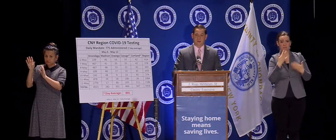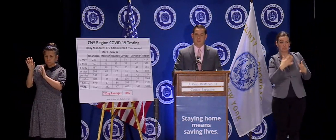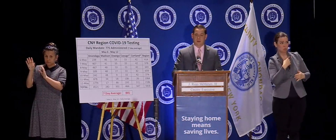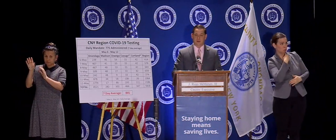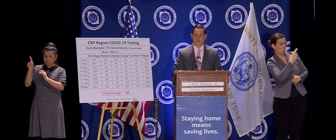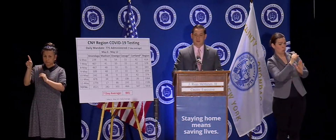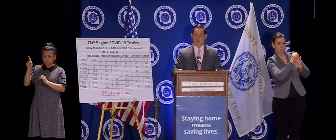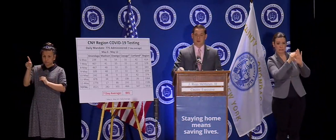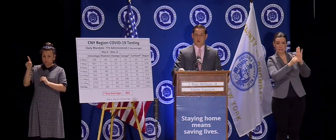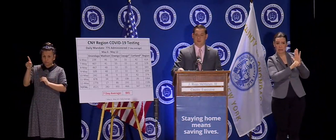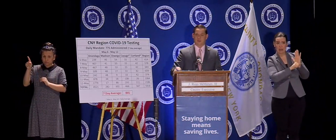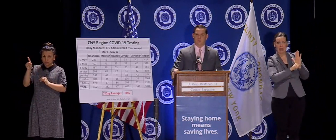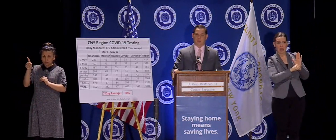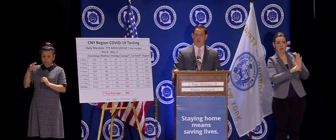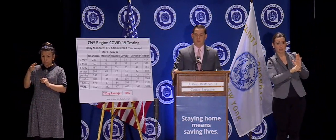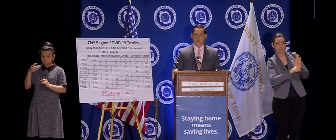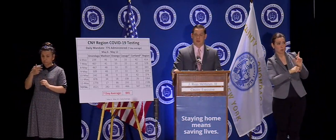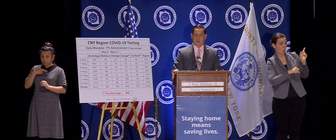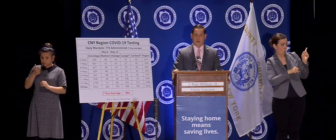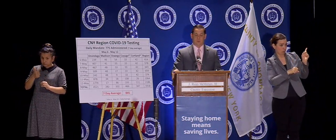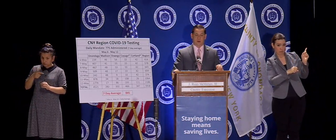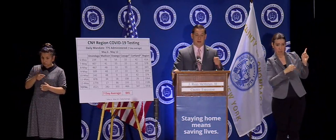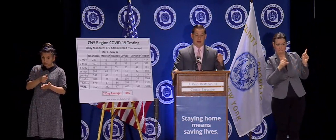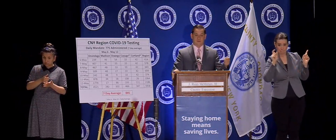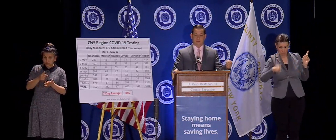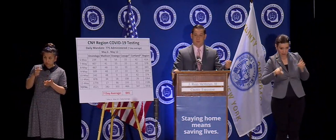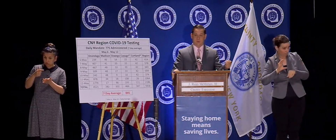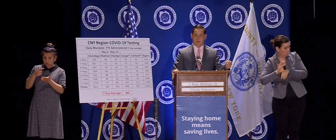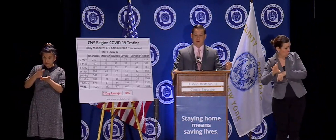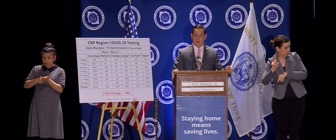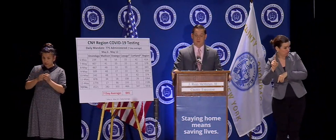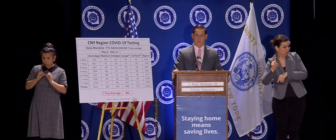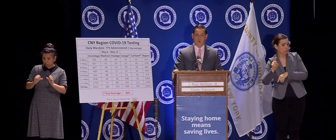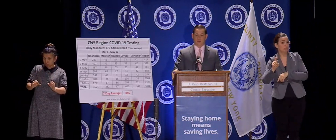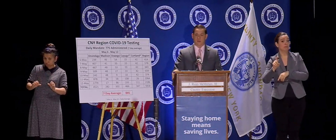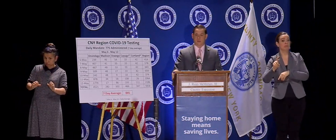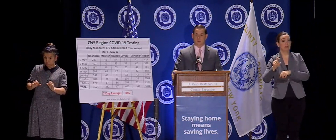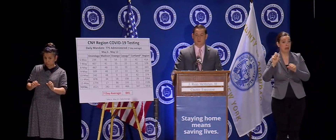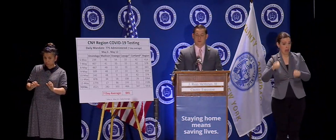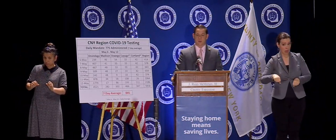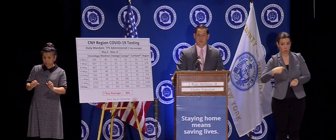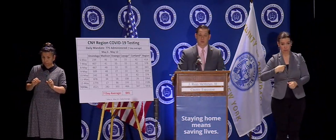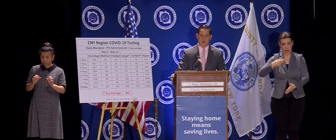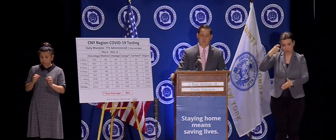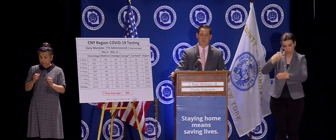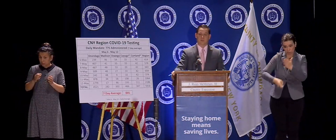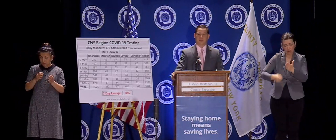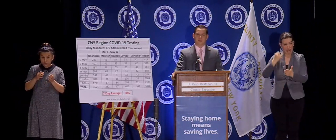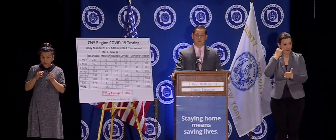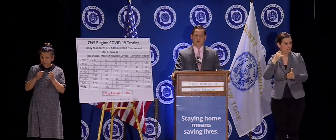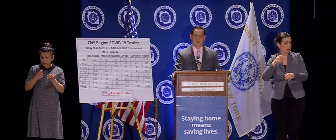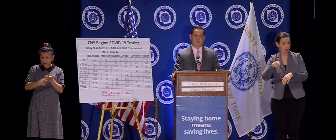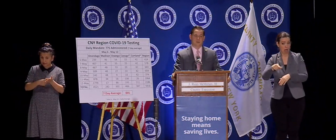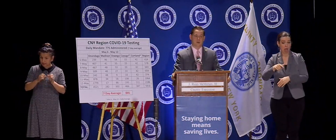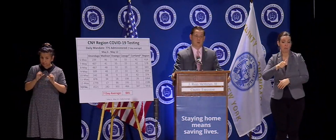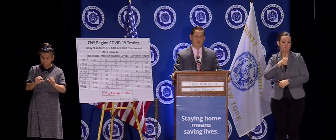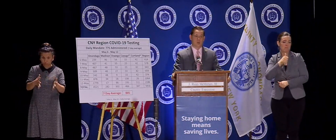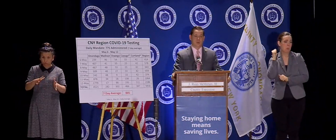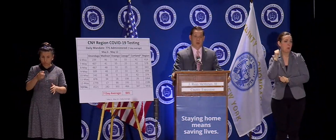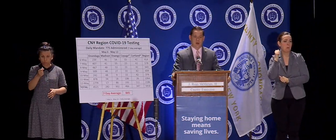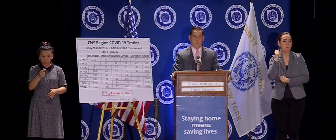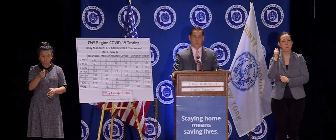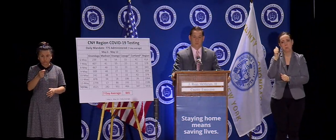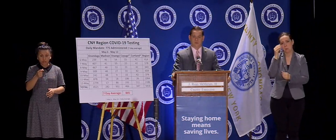fine, because this is going to cost us money. And then we're going to have to enforce this to make sure that people take it seriously.